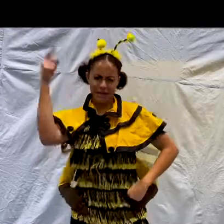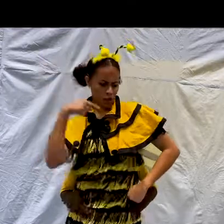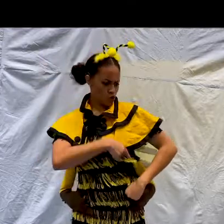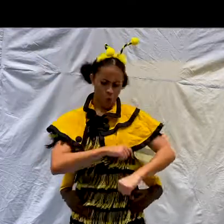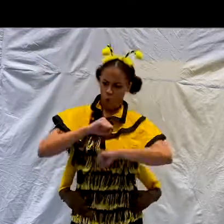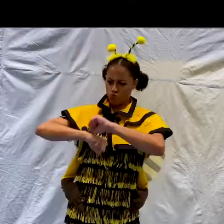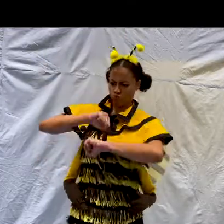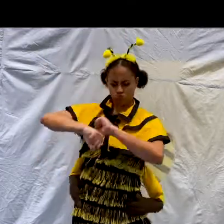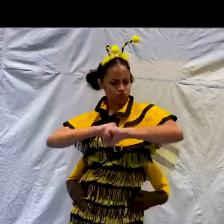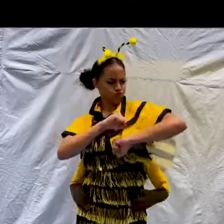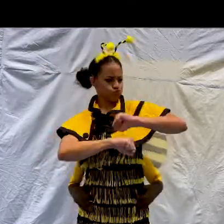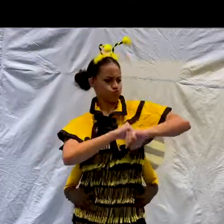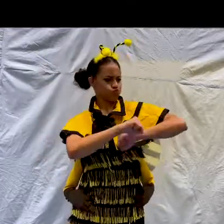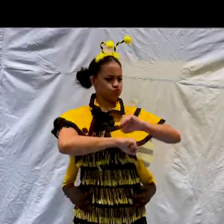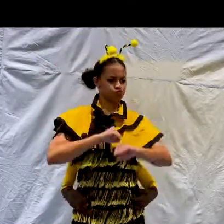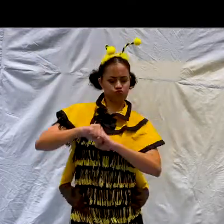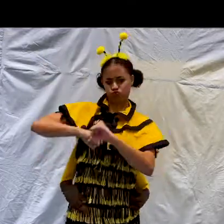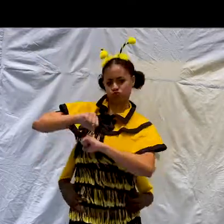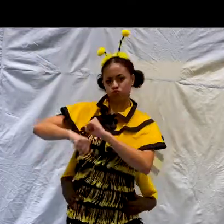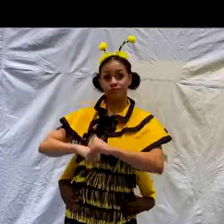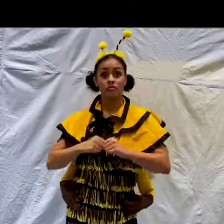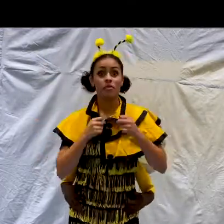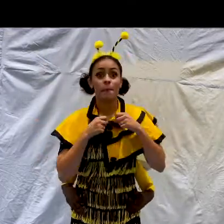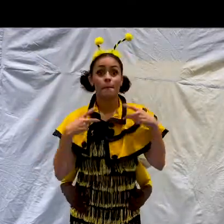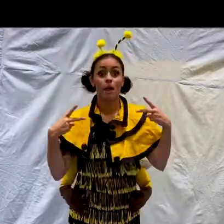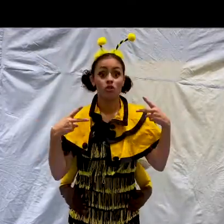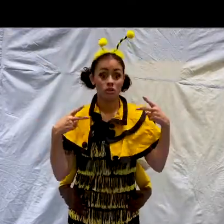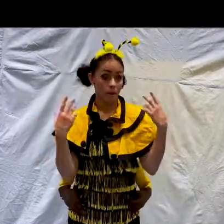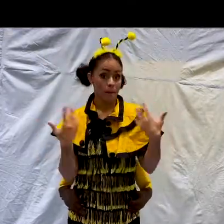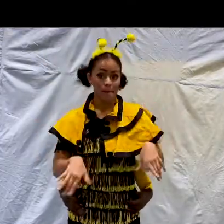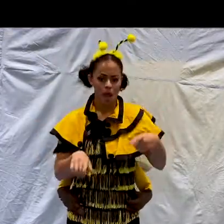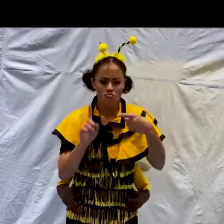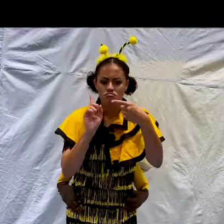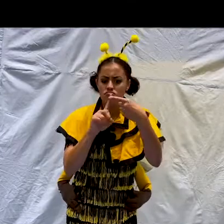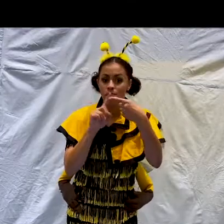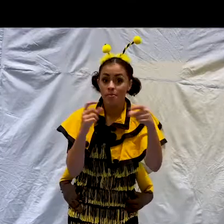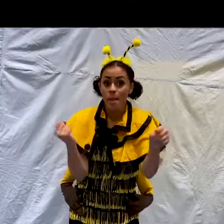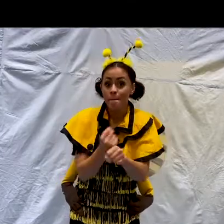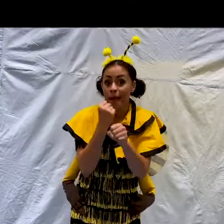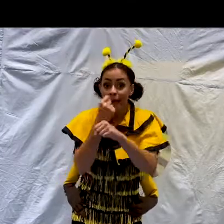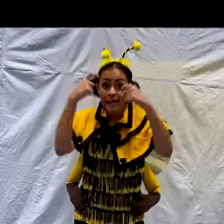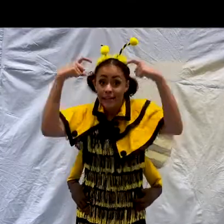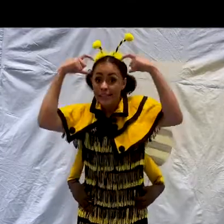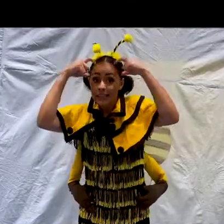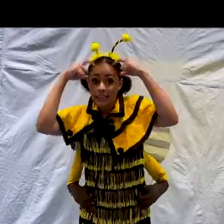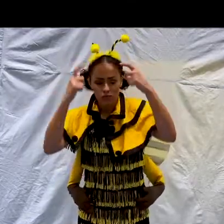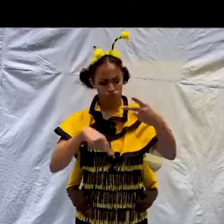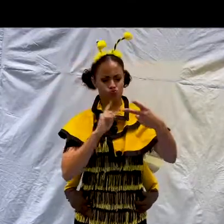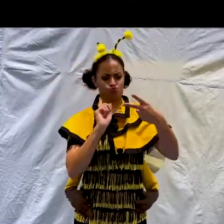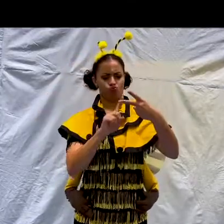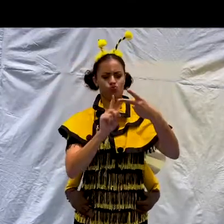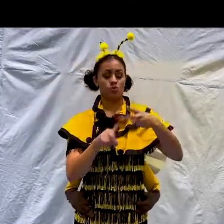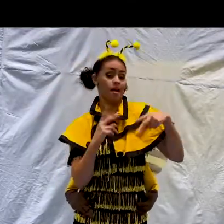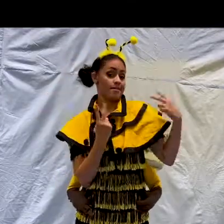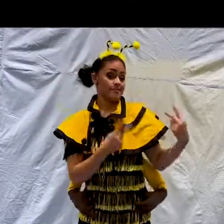already shown you how to make bear ears and taught you his disco